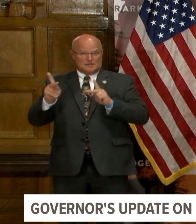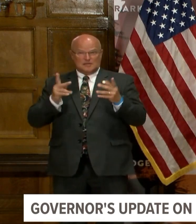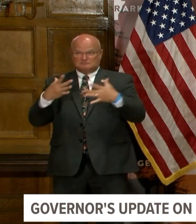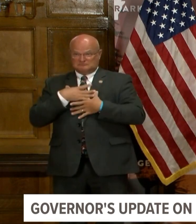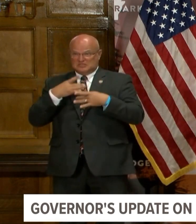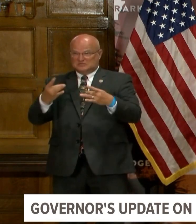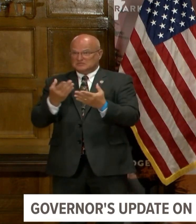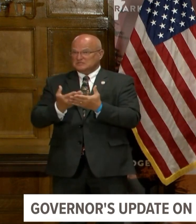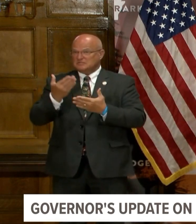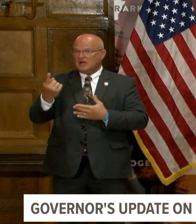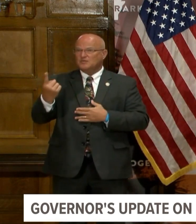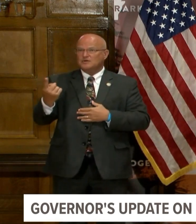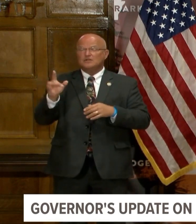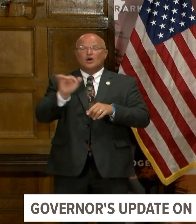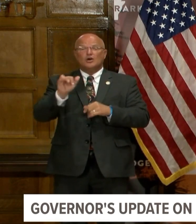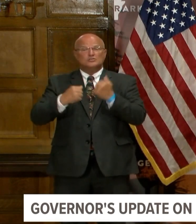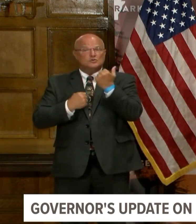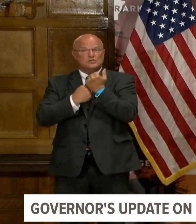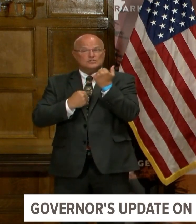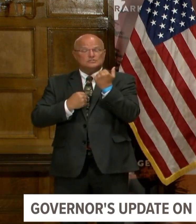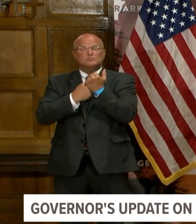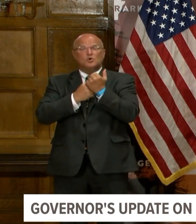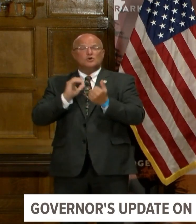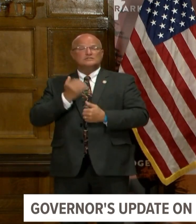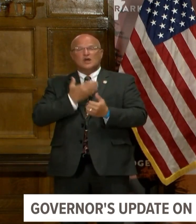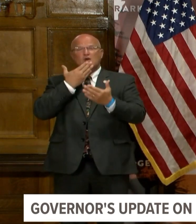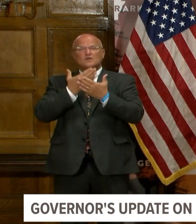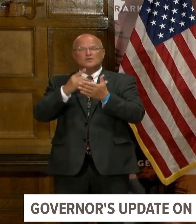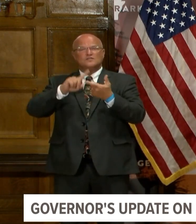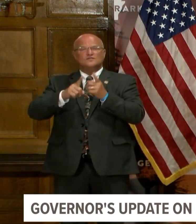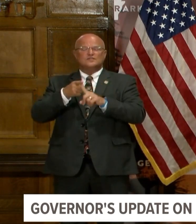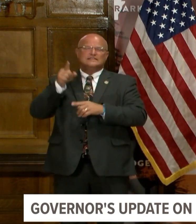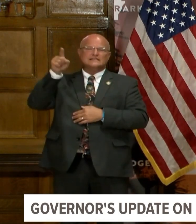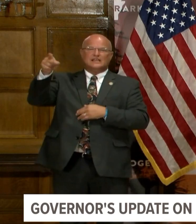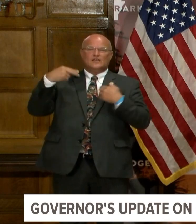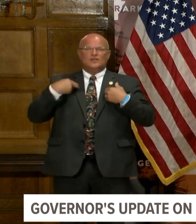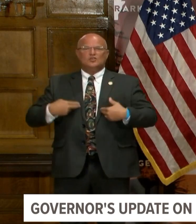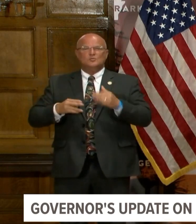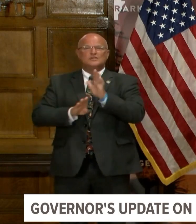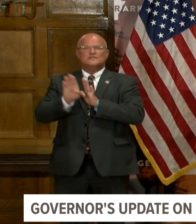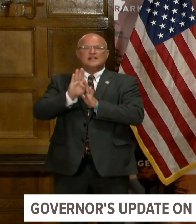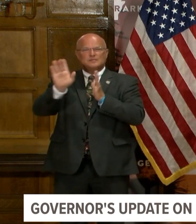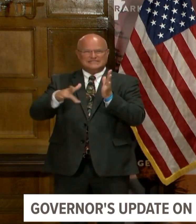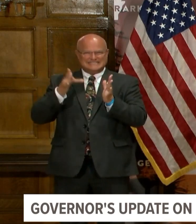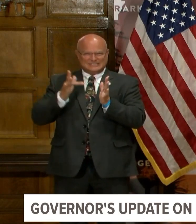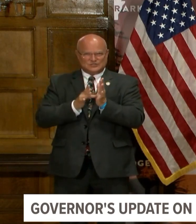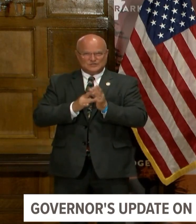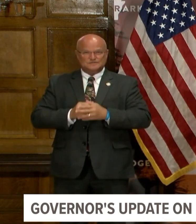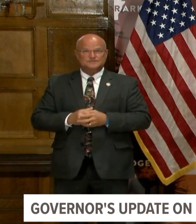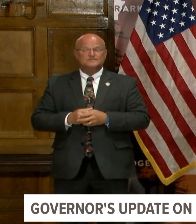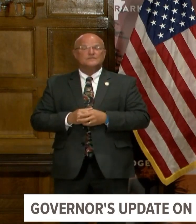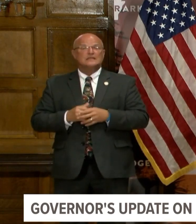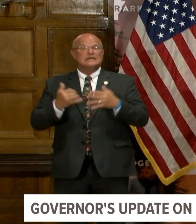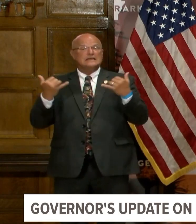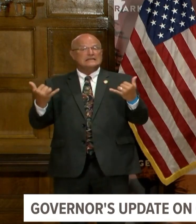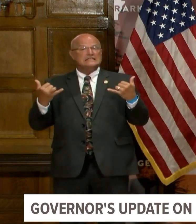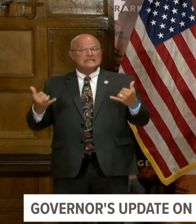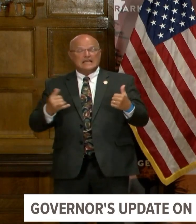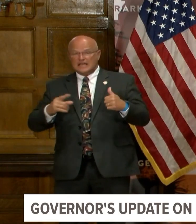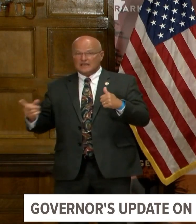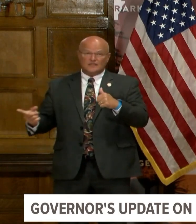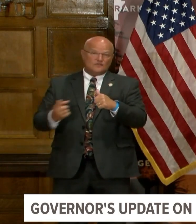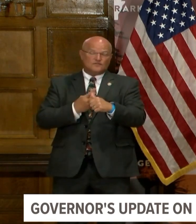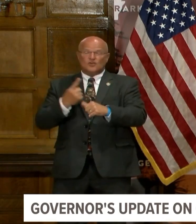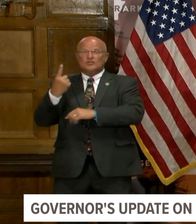in that market. And of course, it supports our good friends at the Human Development Center. Today, of course, is the first